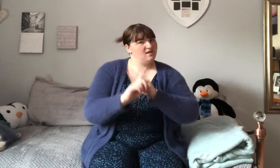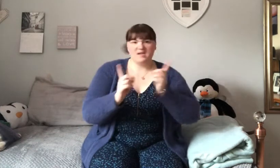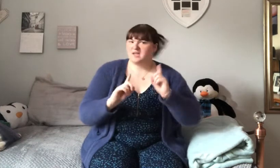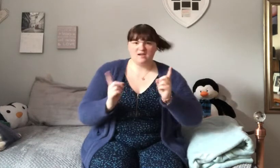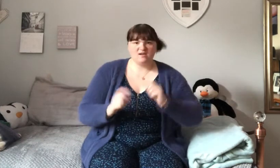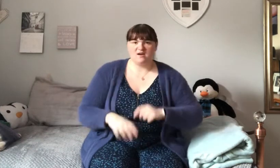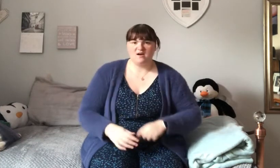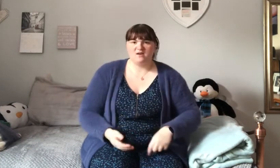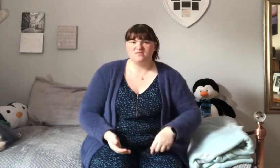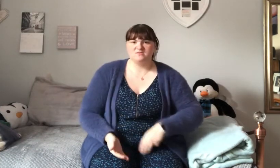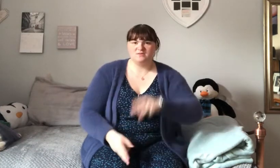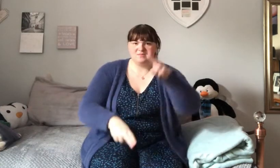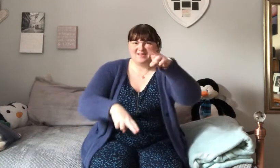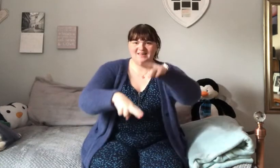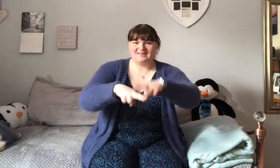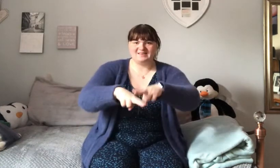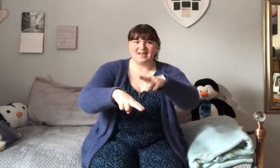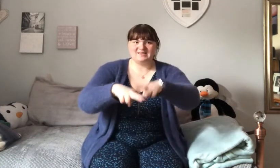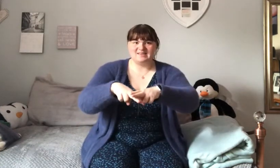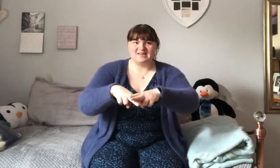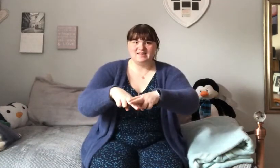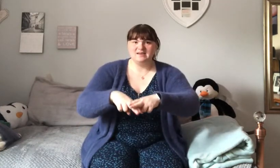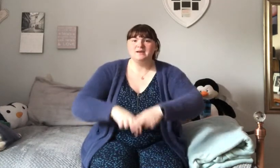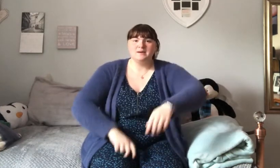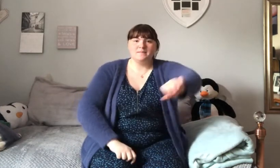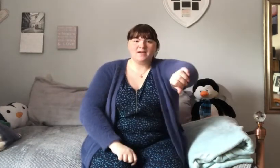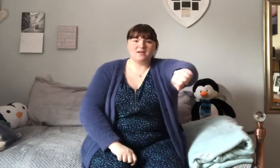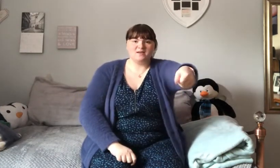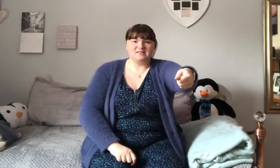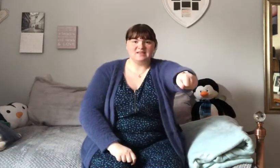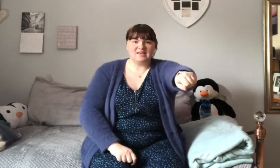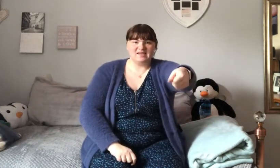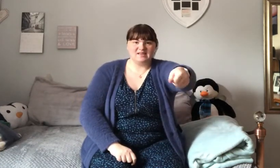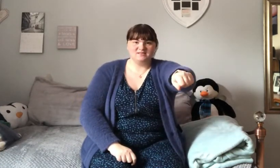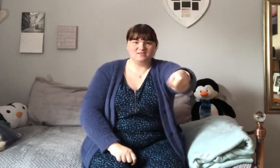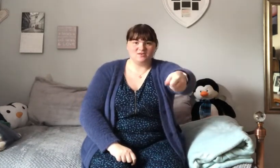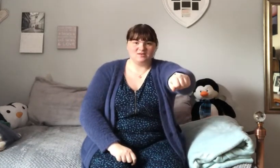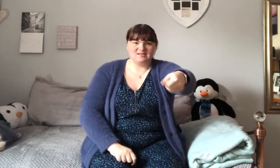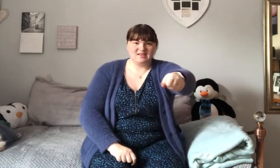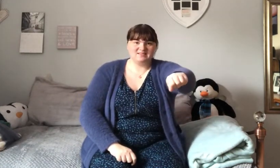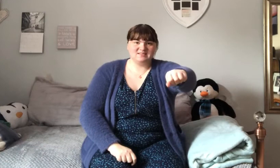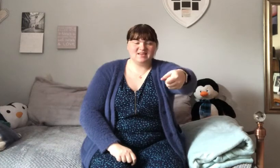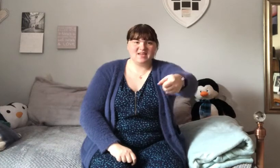It can't be Daddy, because he's got his key.